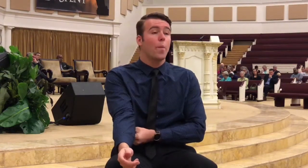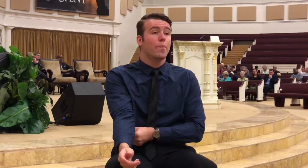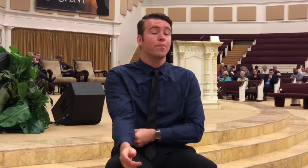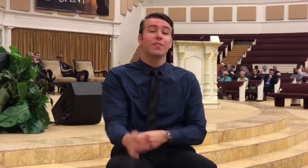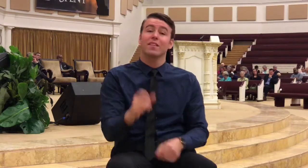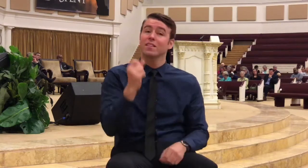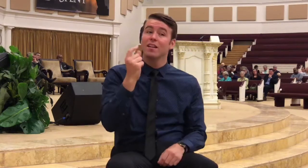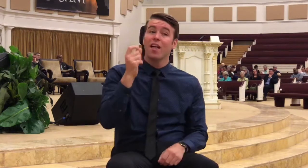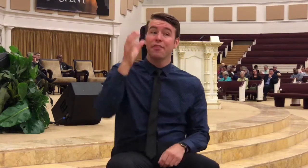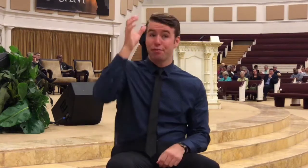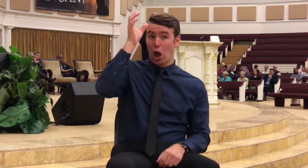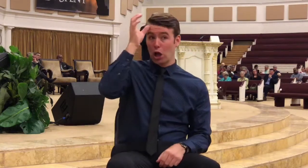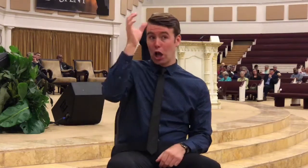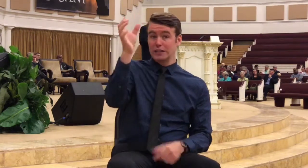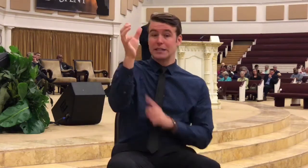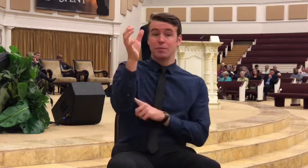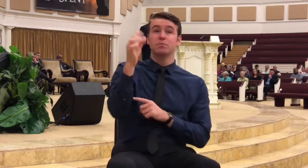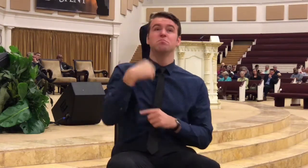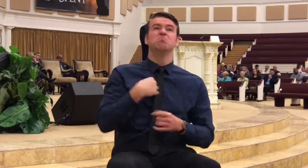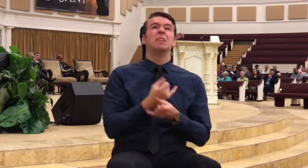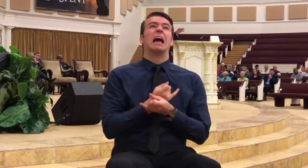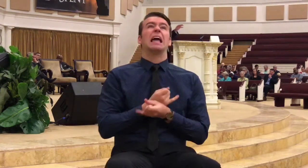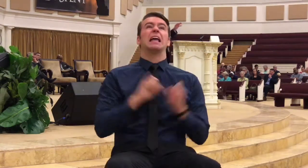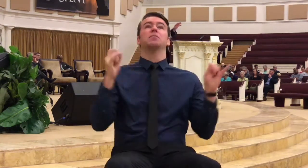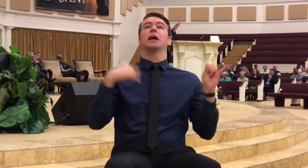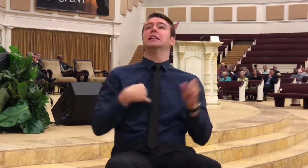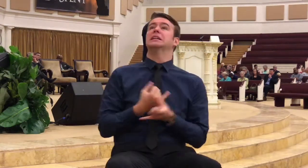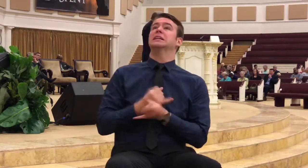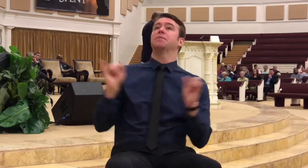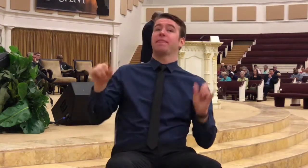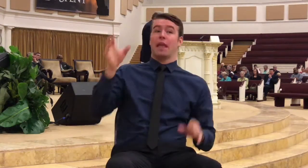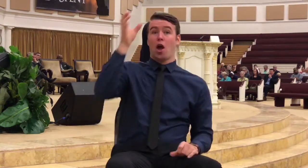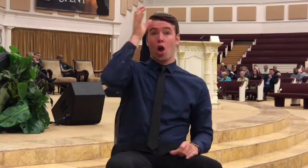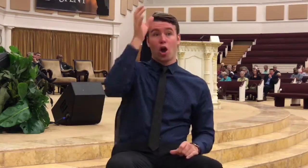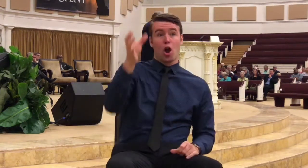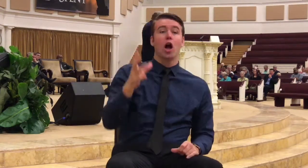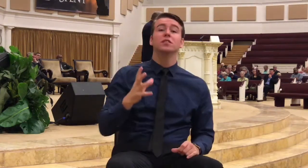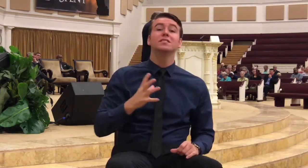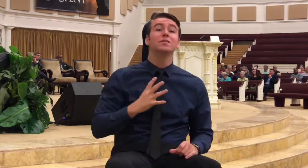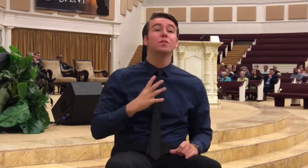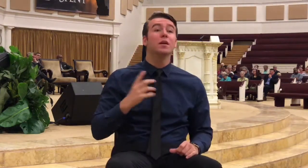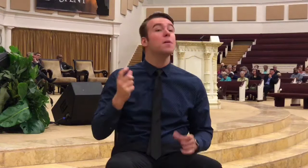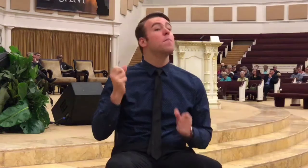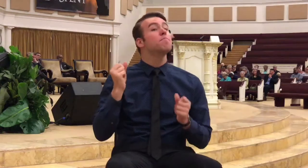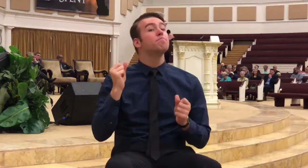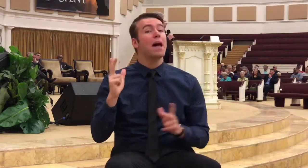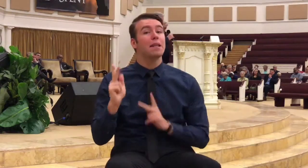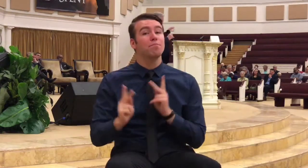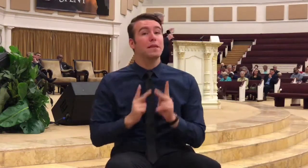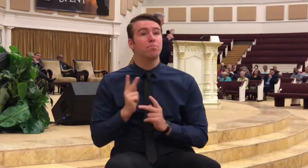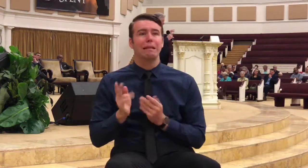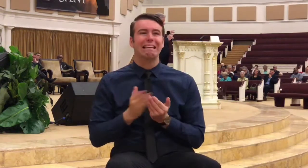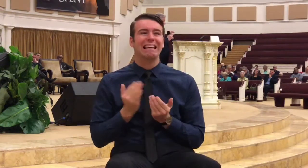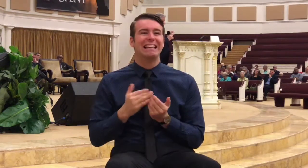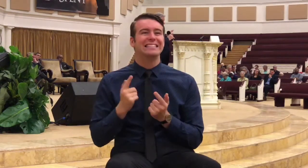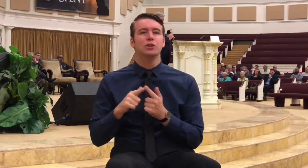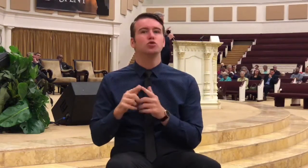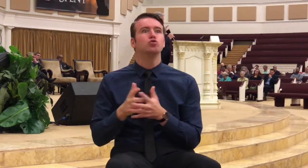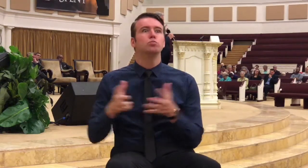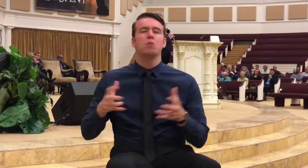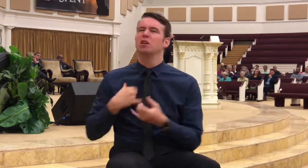concept of independence, when it is taken too far, which doesn't take long to get to that